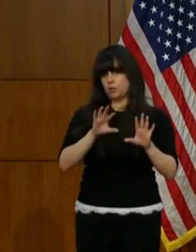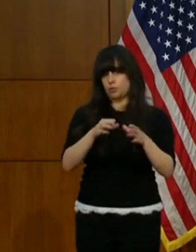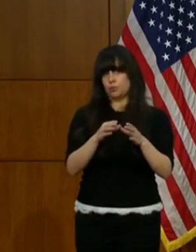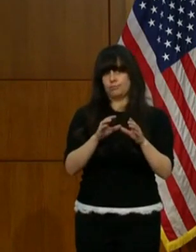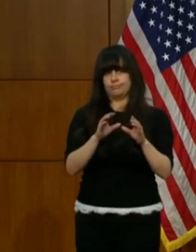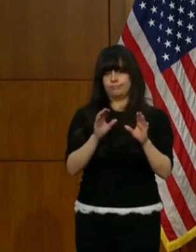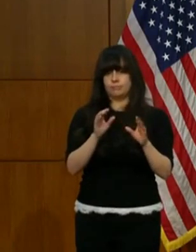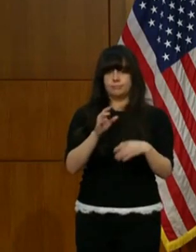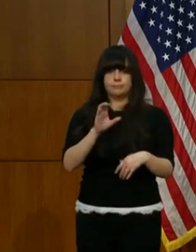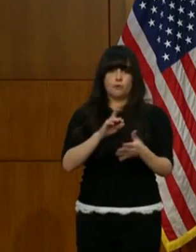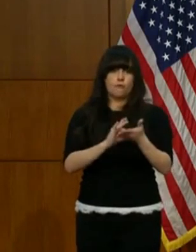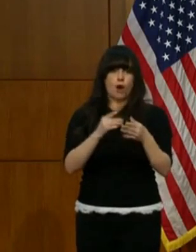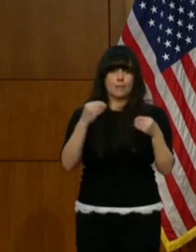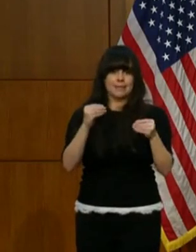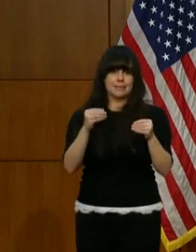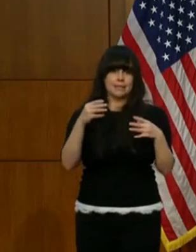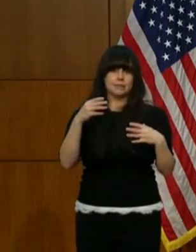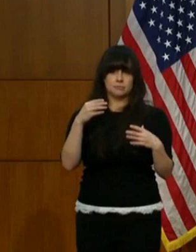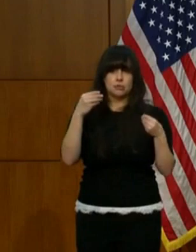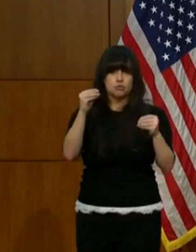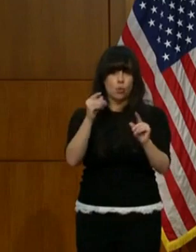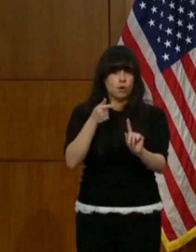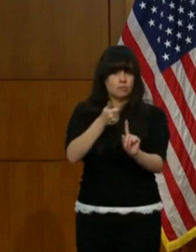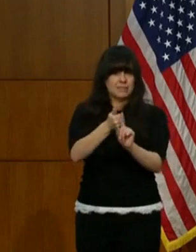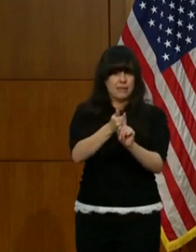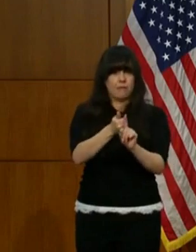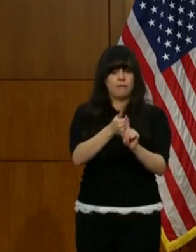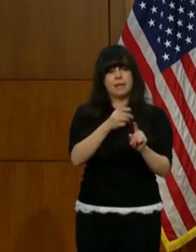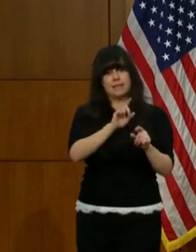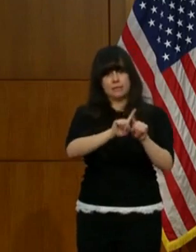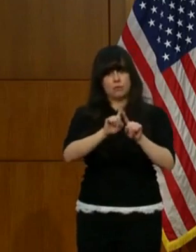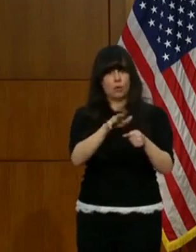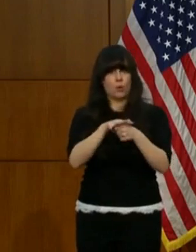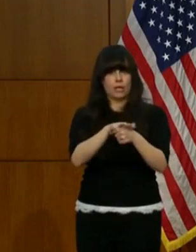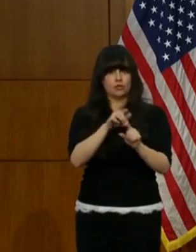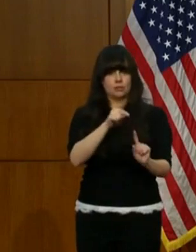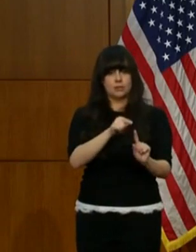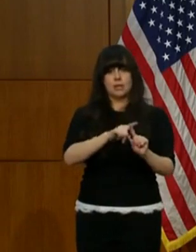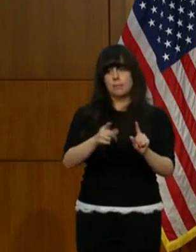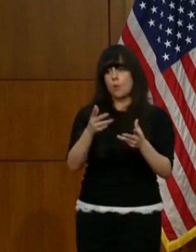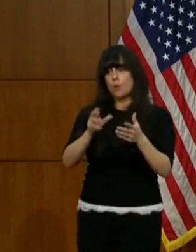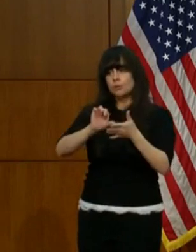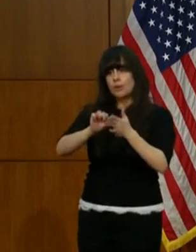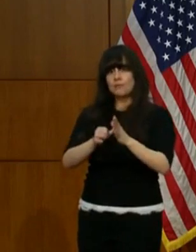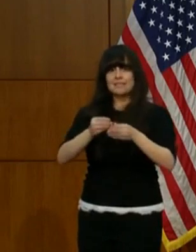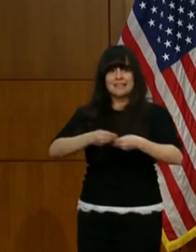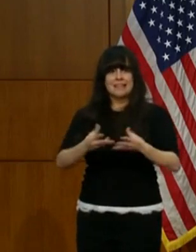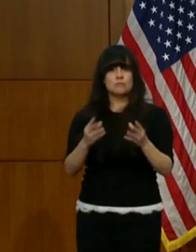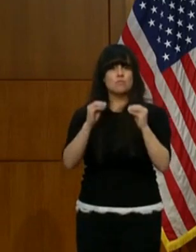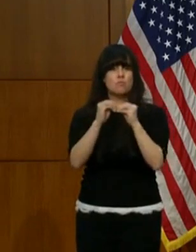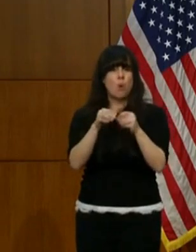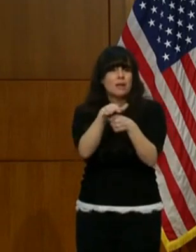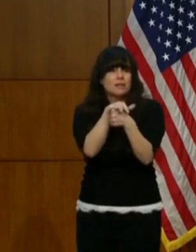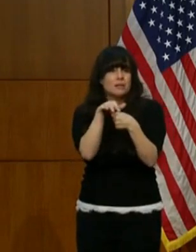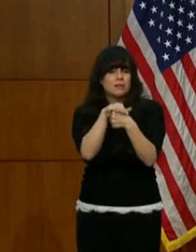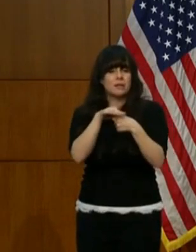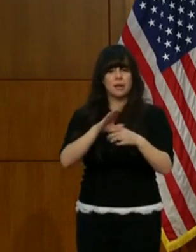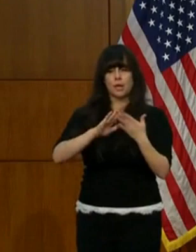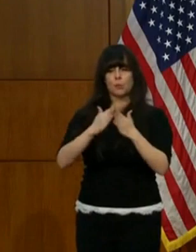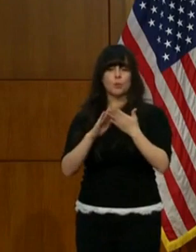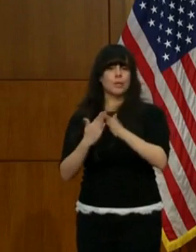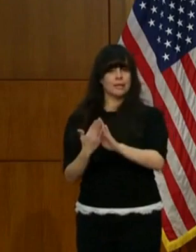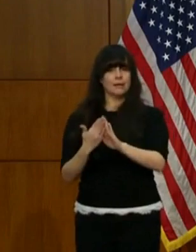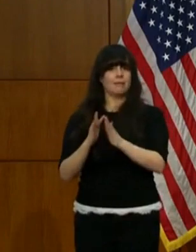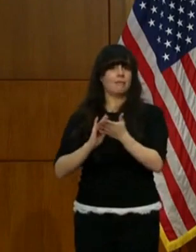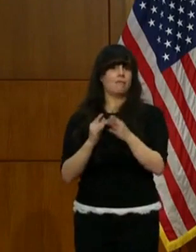health department is working with the Centers for Disease Control to put a greater emphasis on community pharmacies. We also